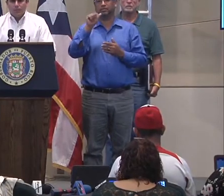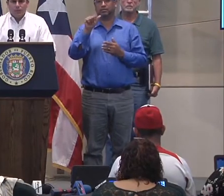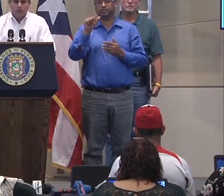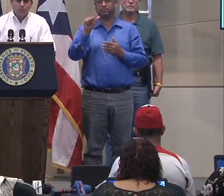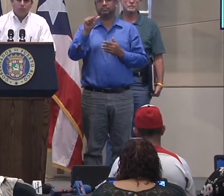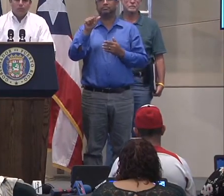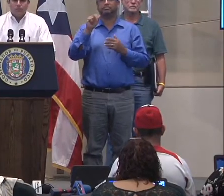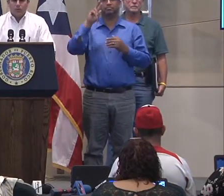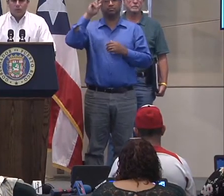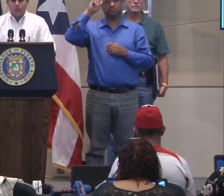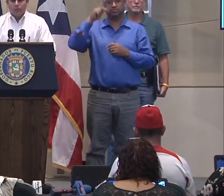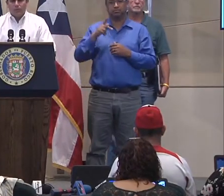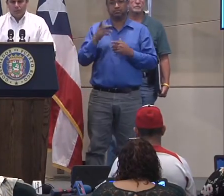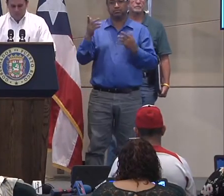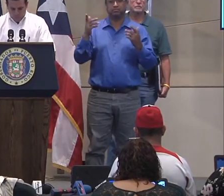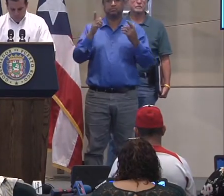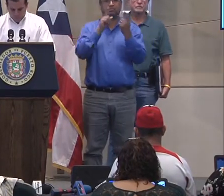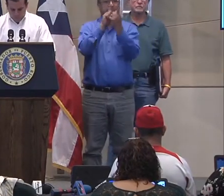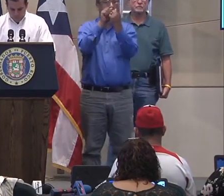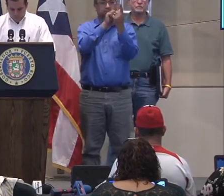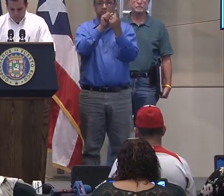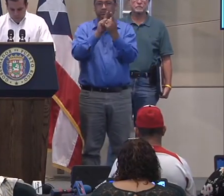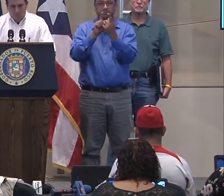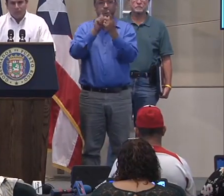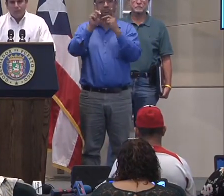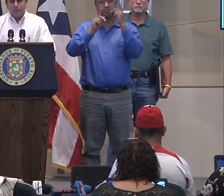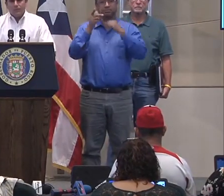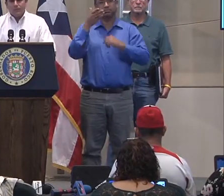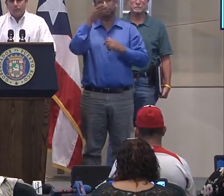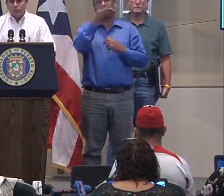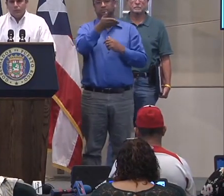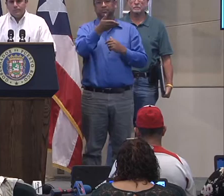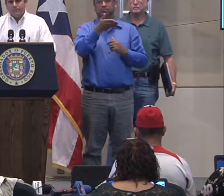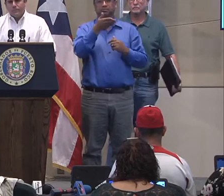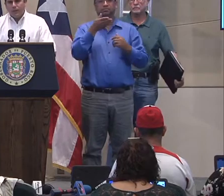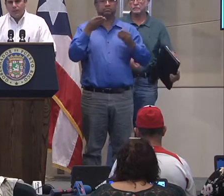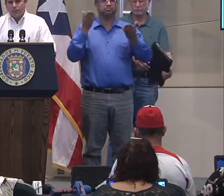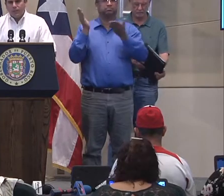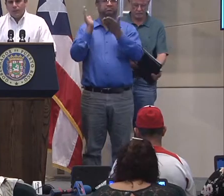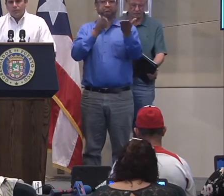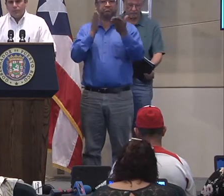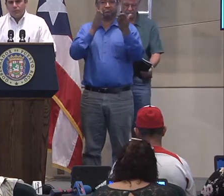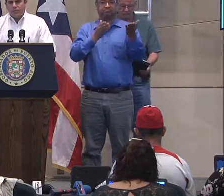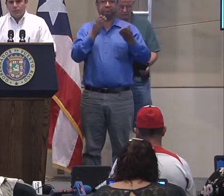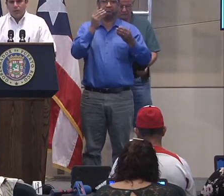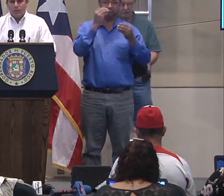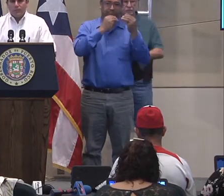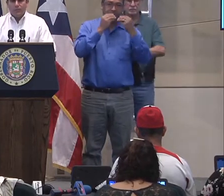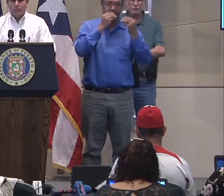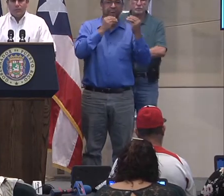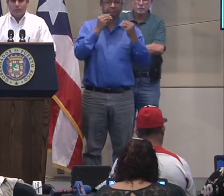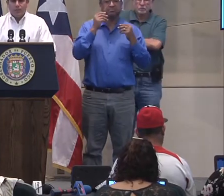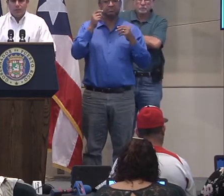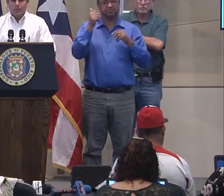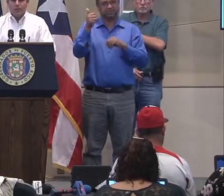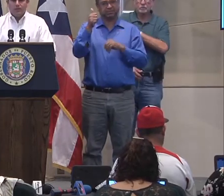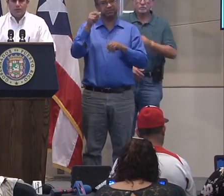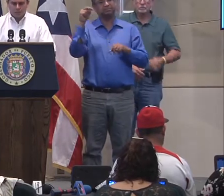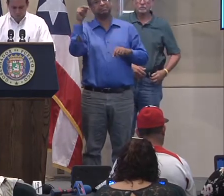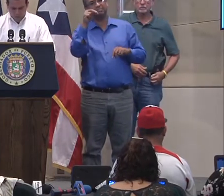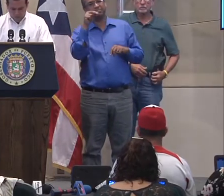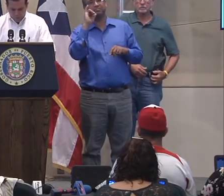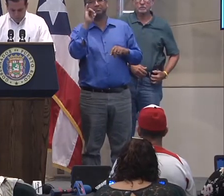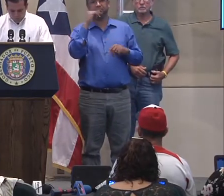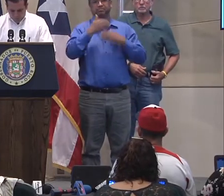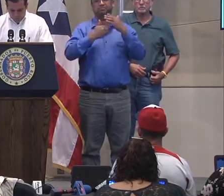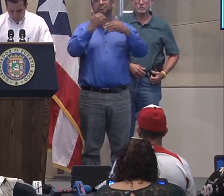the opportunity to talk with some of the people that were receiving food from that church as well and see some of the experiences.